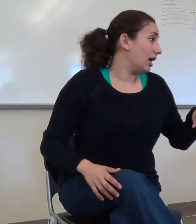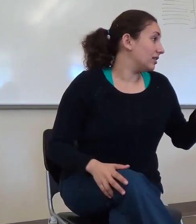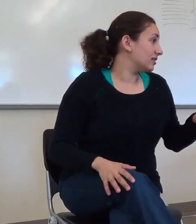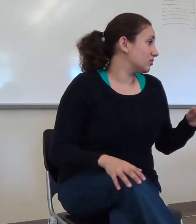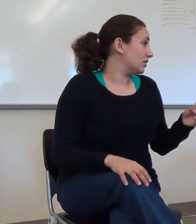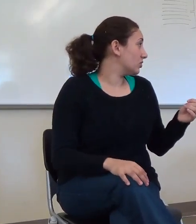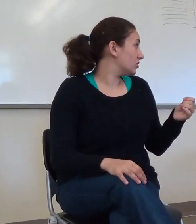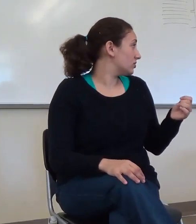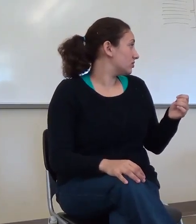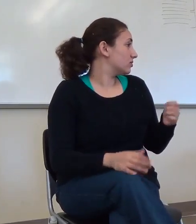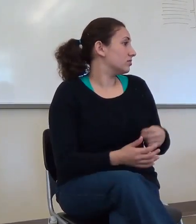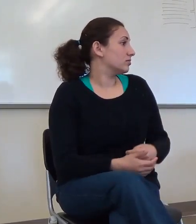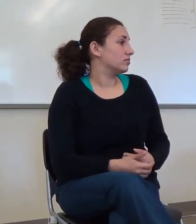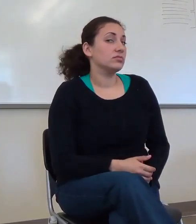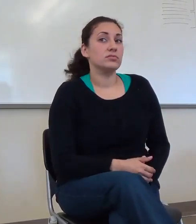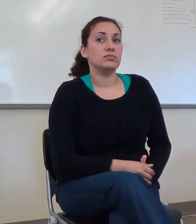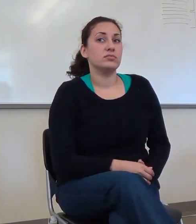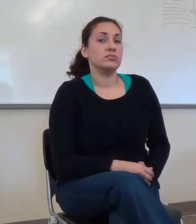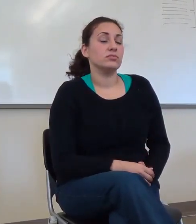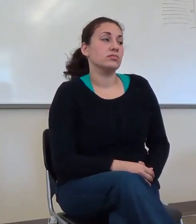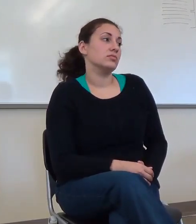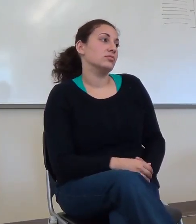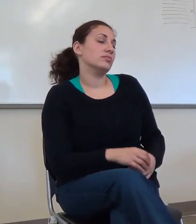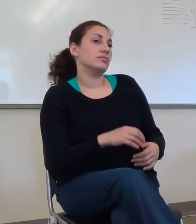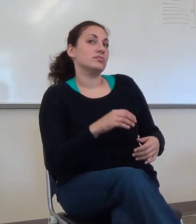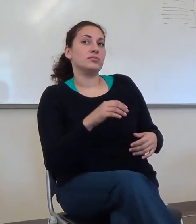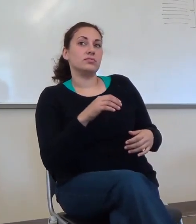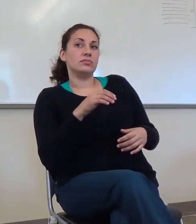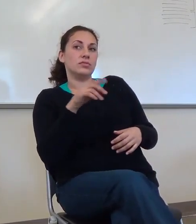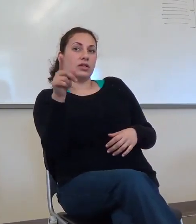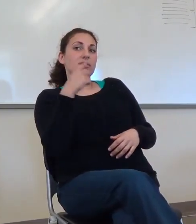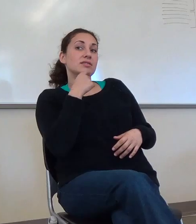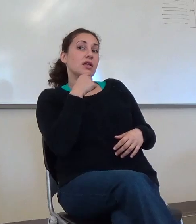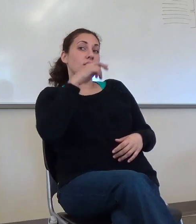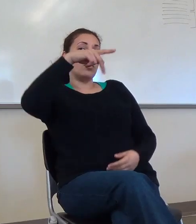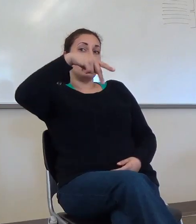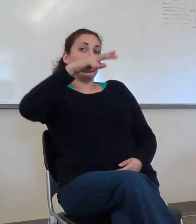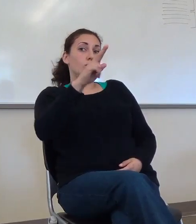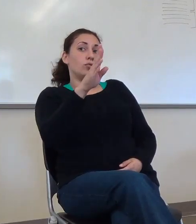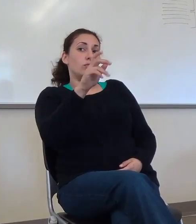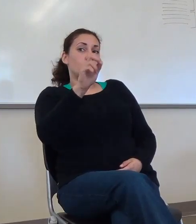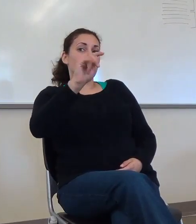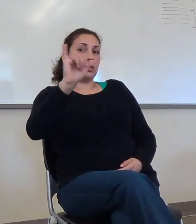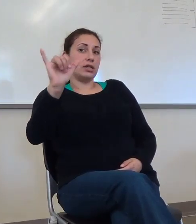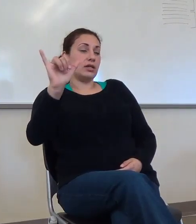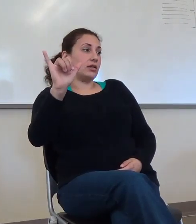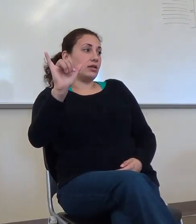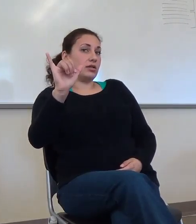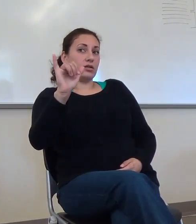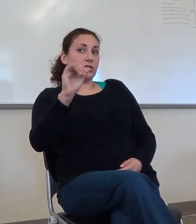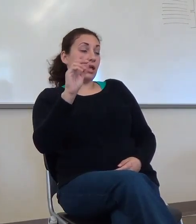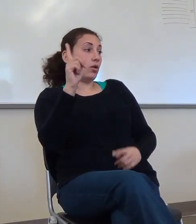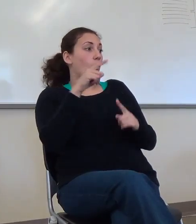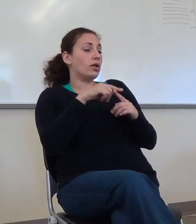And that's when not girls, to correct you, but puberty means the age of, when your body starts to Well,